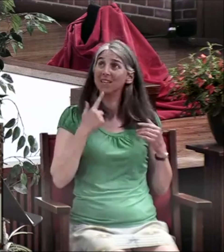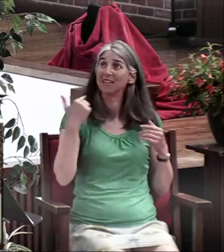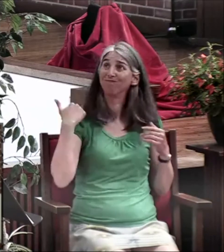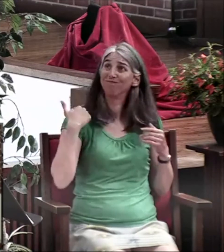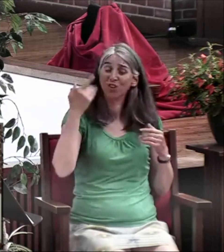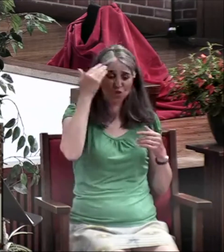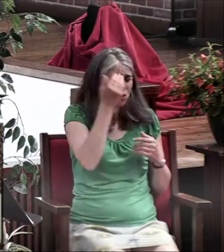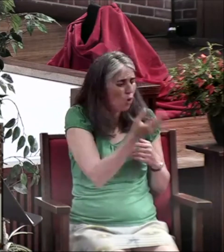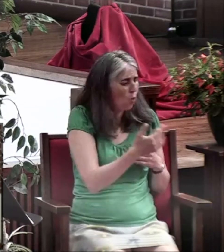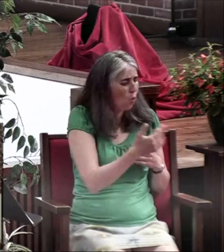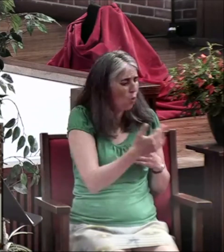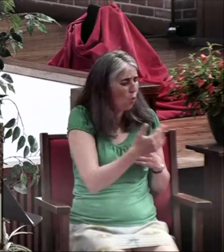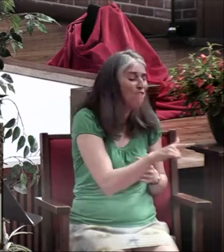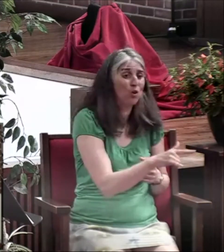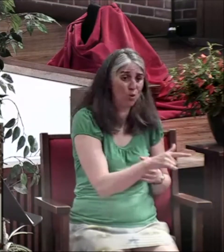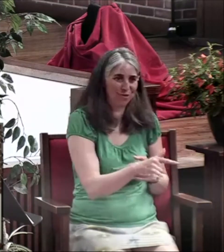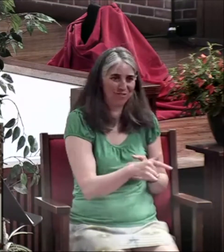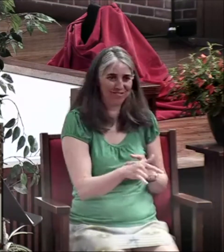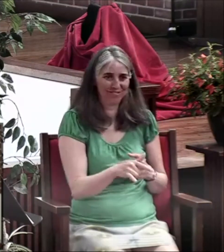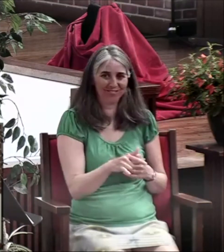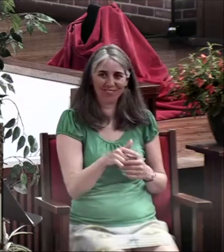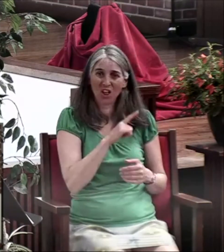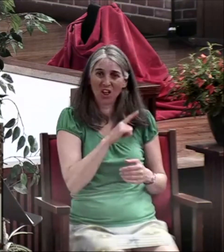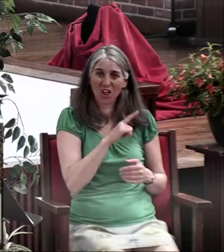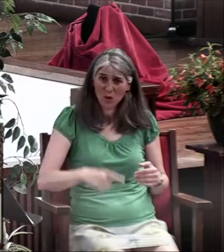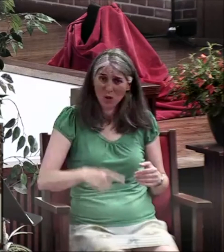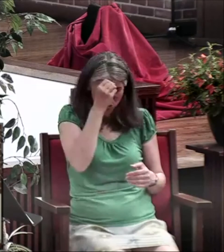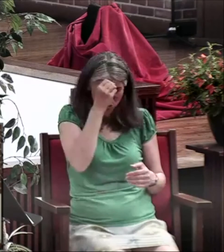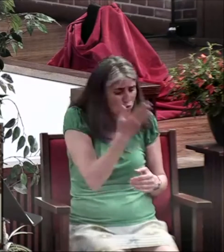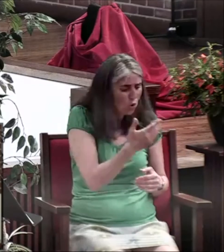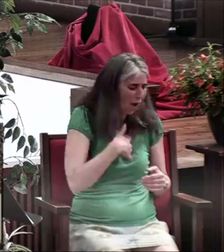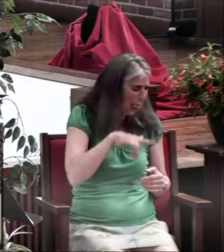you? Don't you know that I love you?